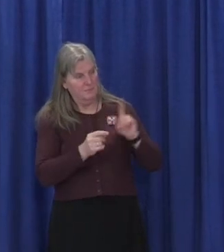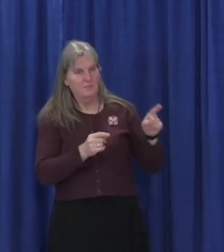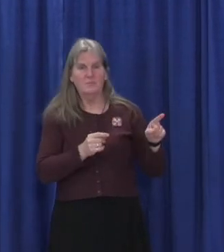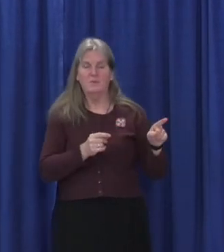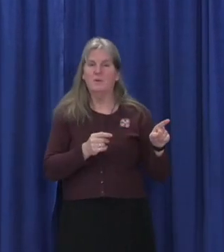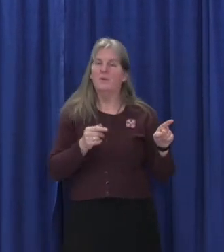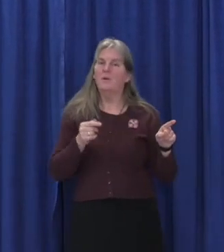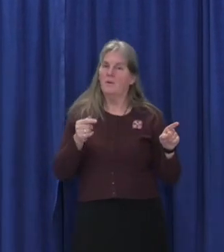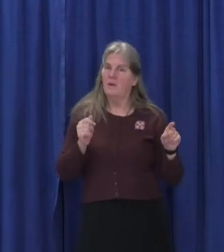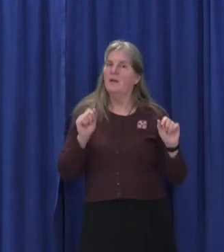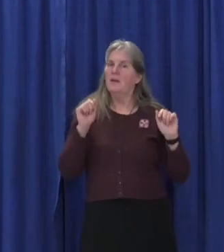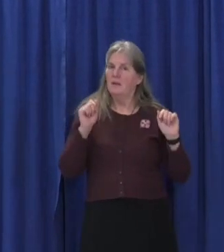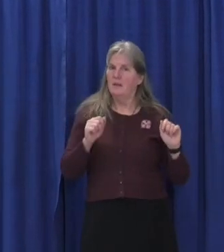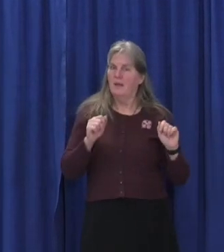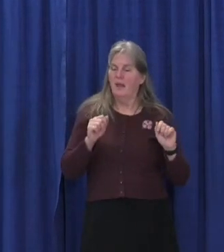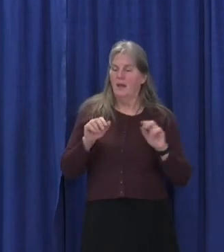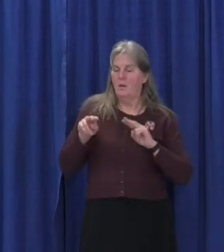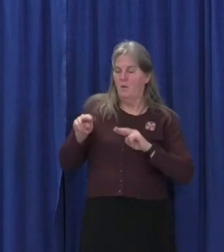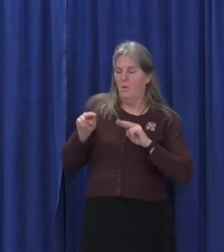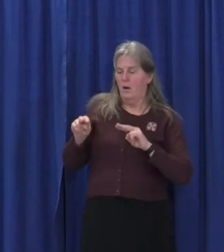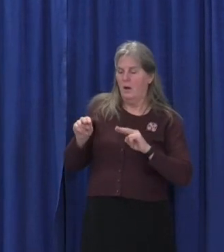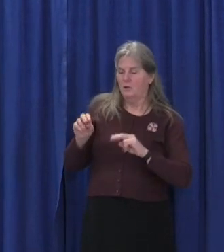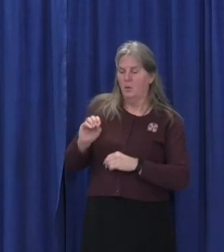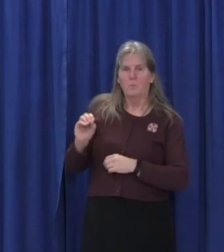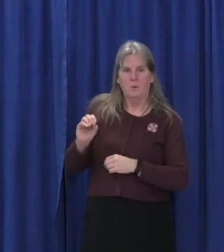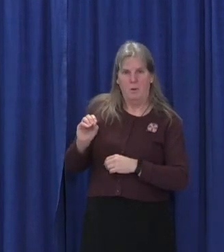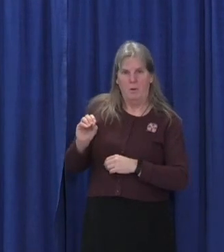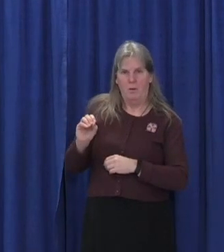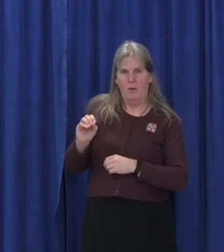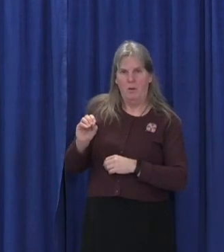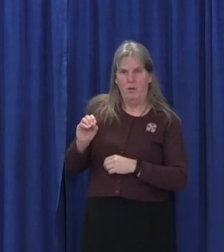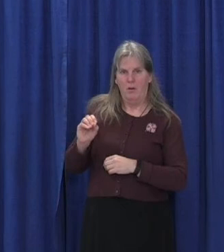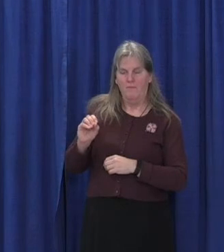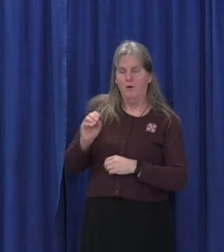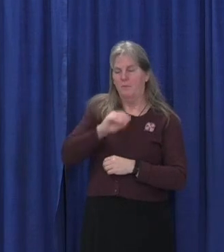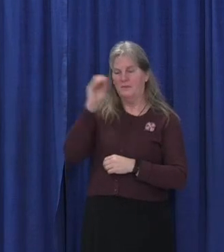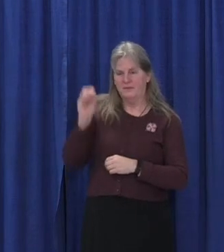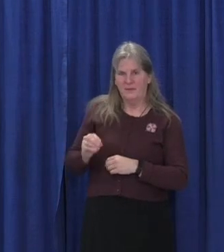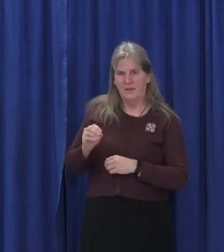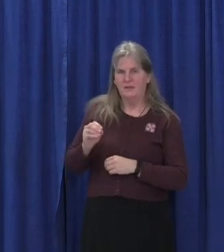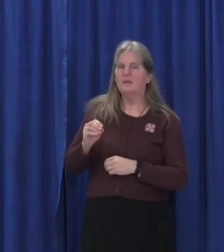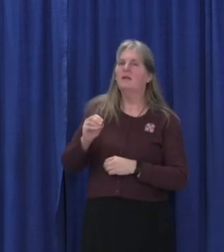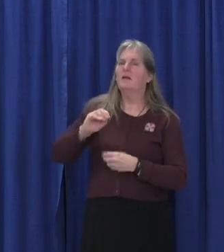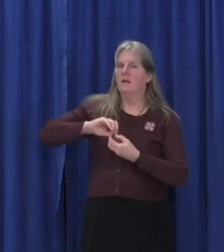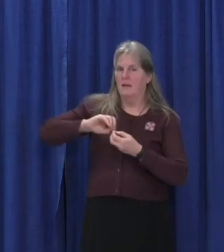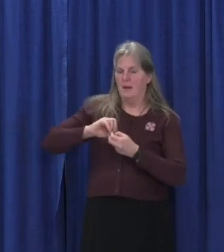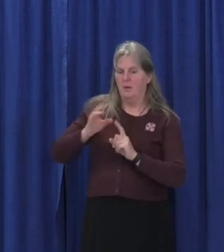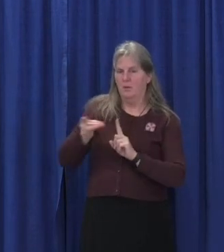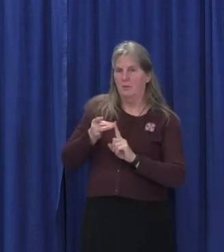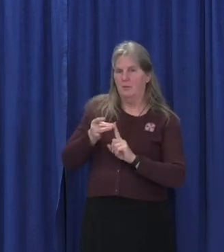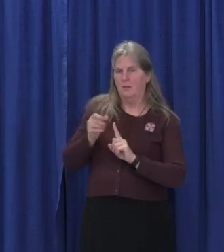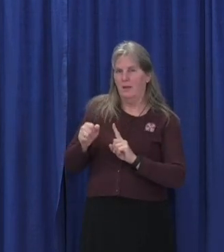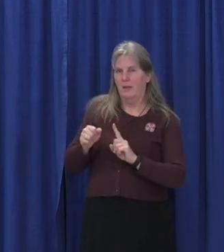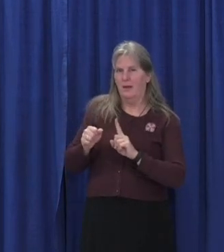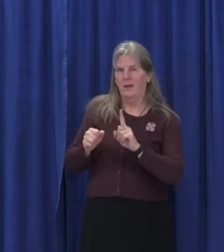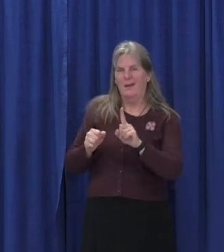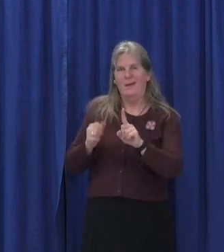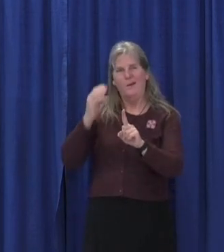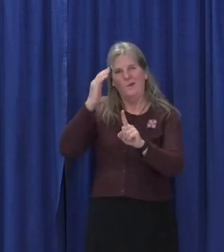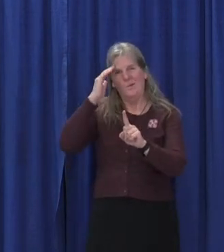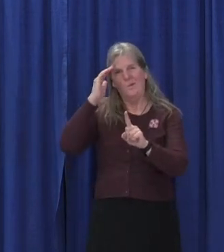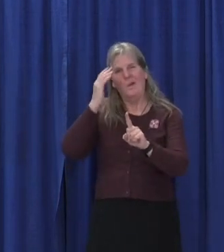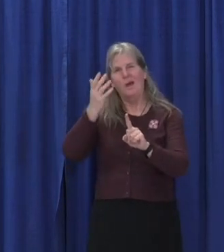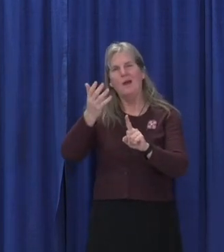certainly we'll continue to look at Omicron in terms of the fraction of our cases, so what percentage. I really do want people